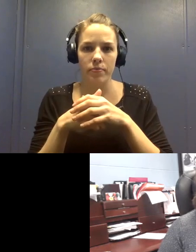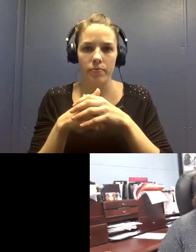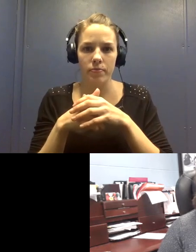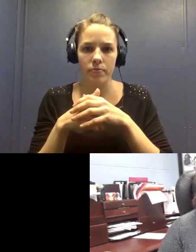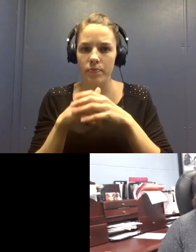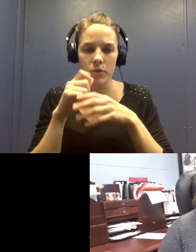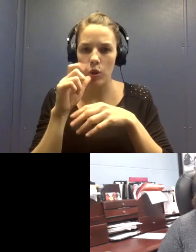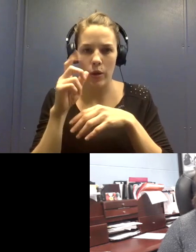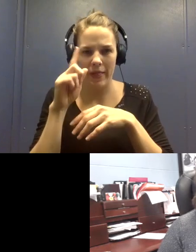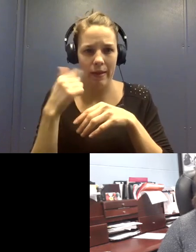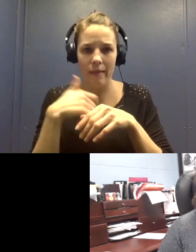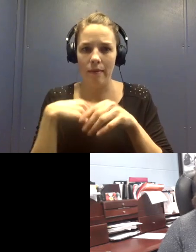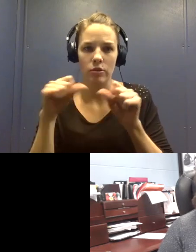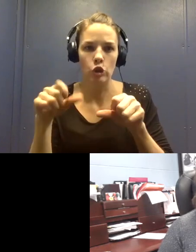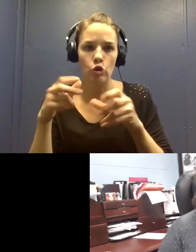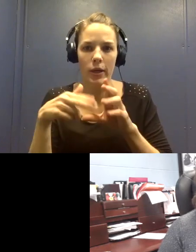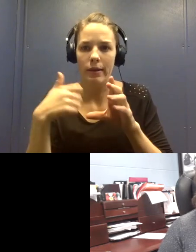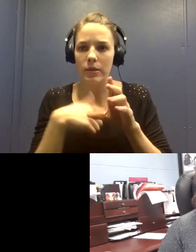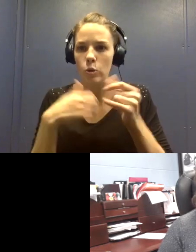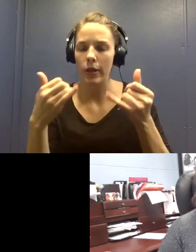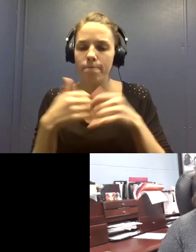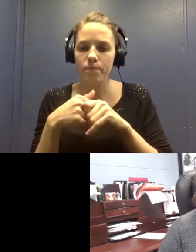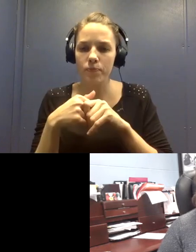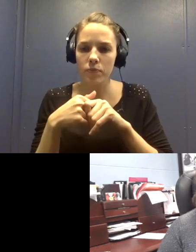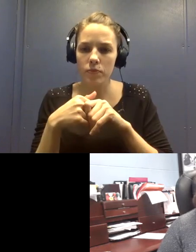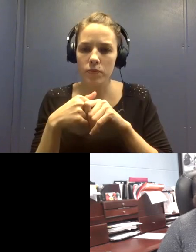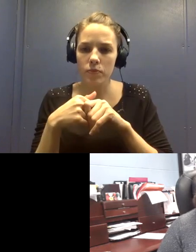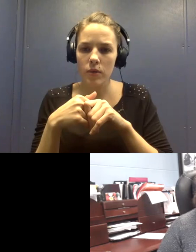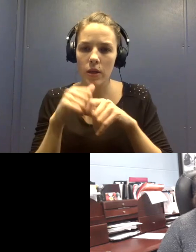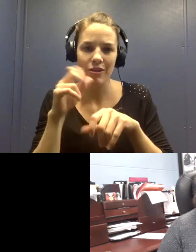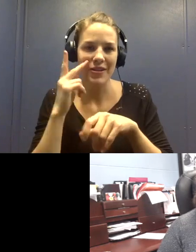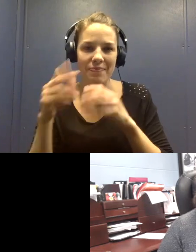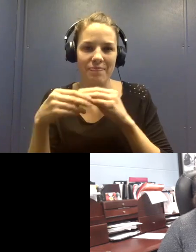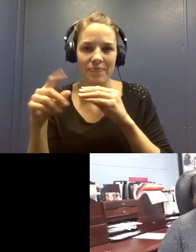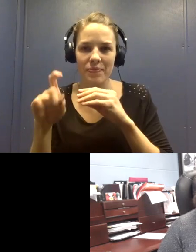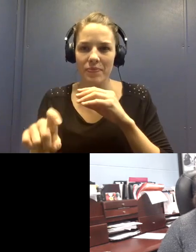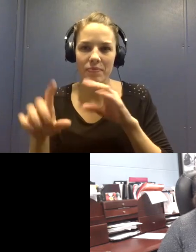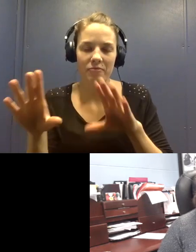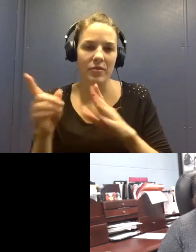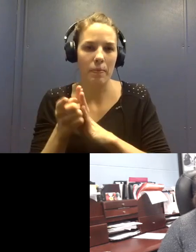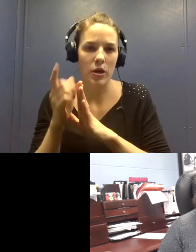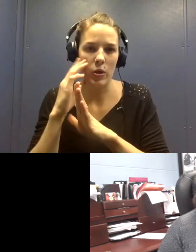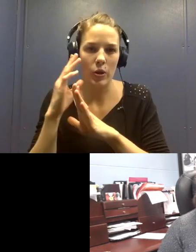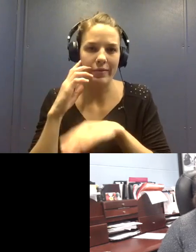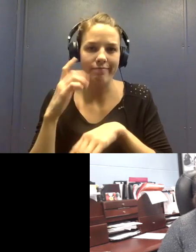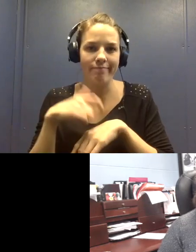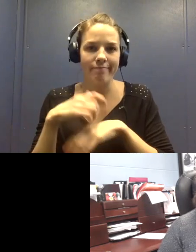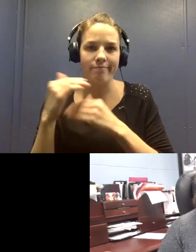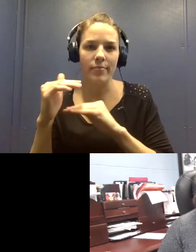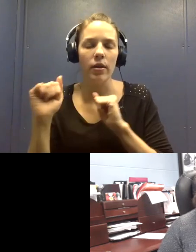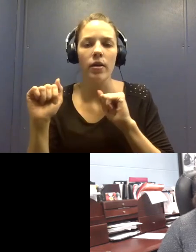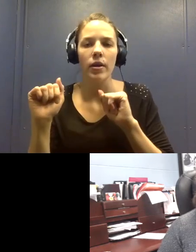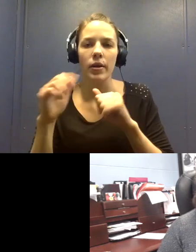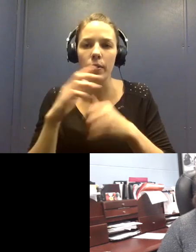Yeah, I don't think they were able to join us today. Yeah. I don't see additional questions at the moment. I know on behalf of both health departments,